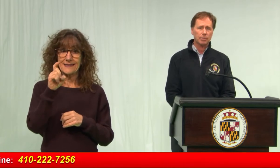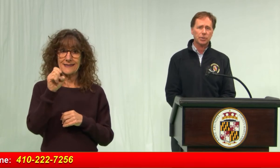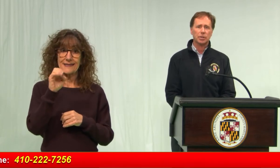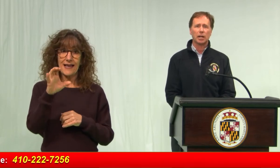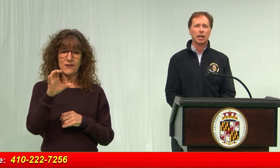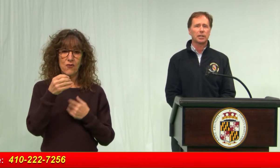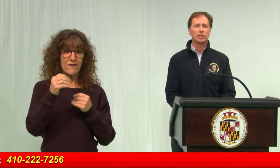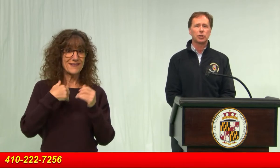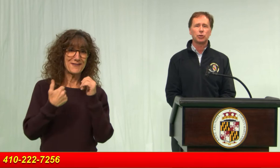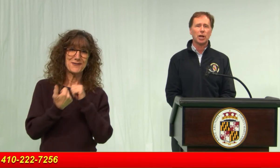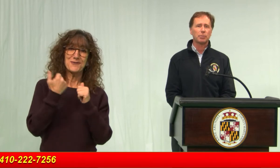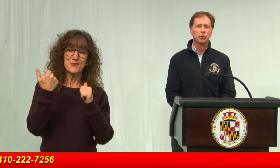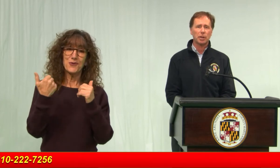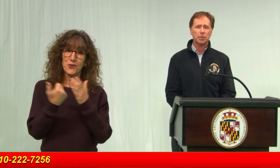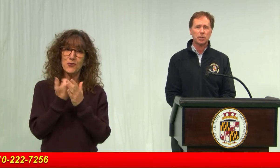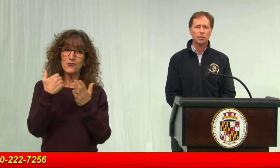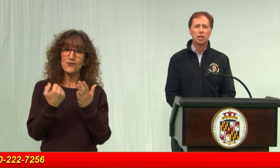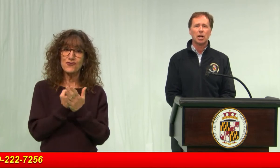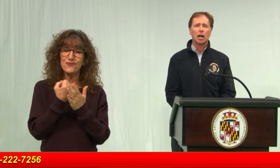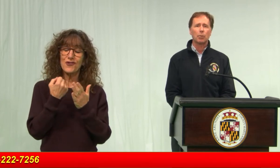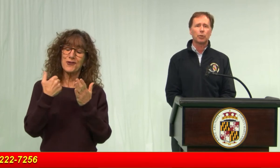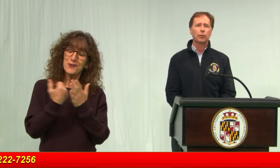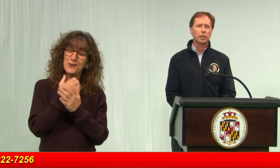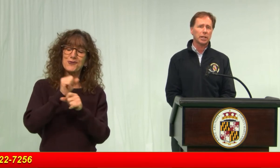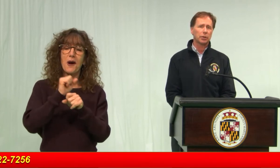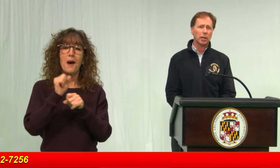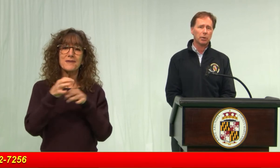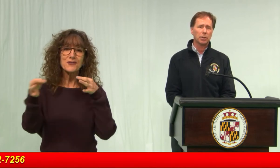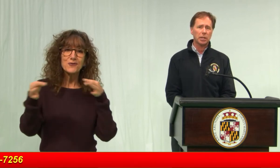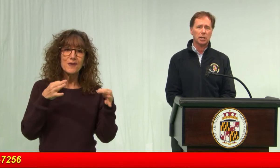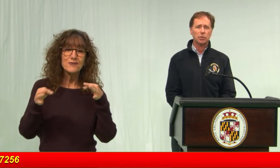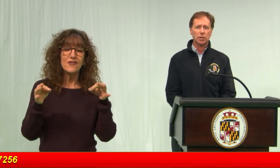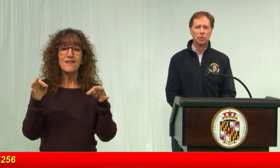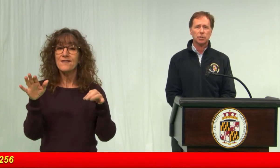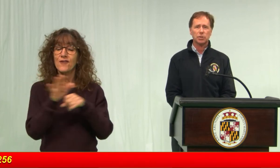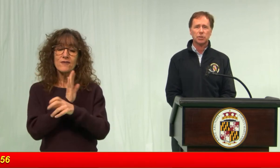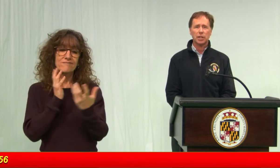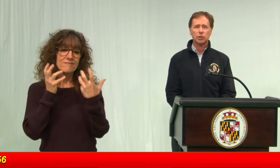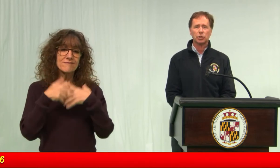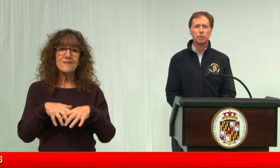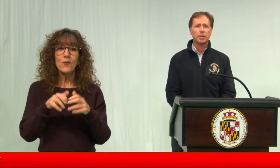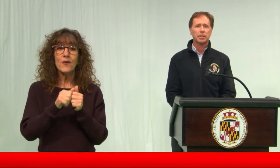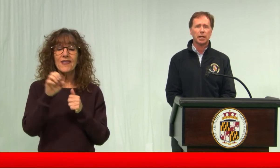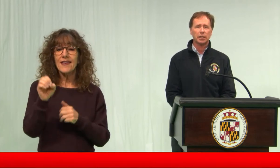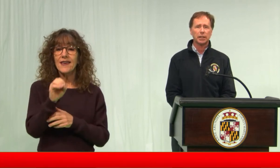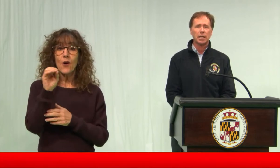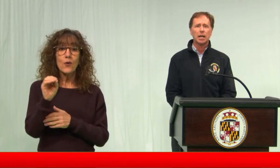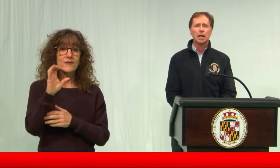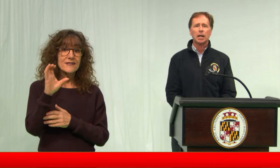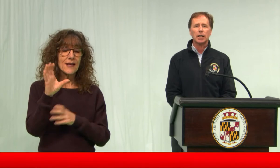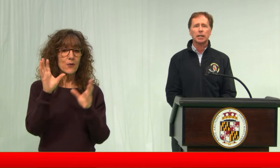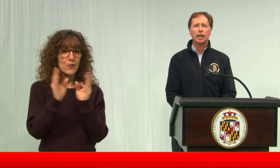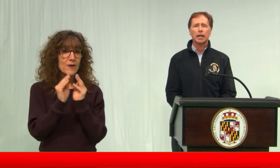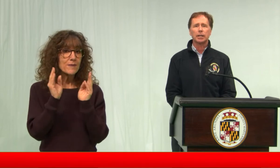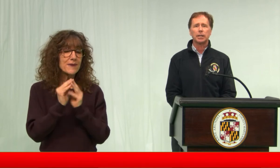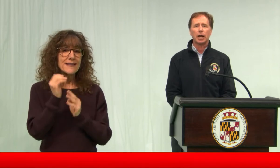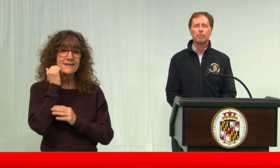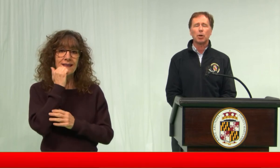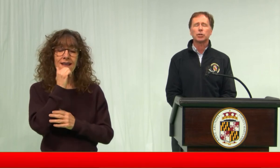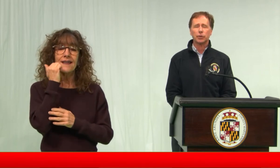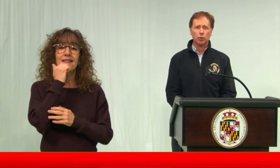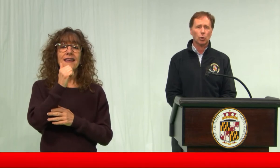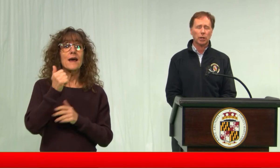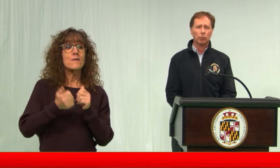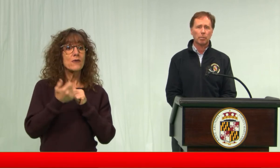new jobs. The new job descriptions, we're fully integrating with the EOC, which is essential. We meet daily,